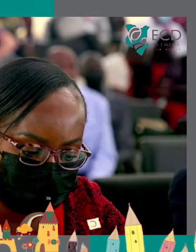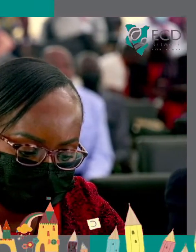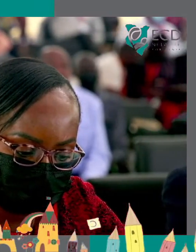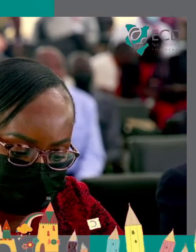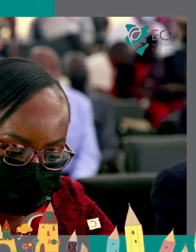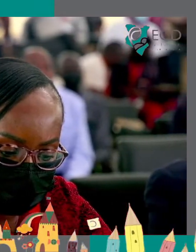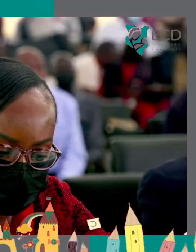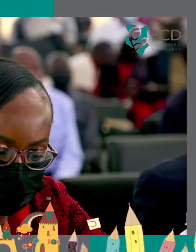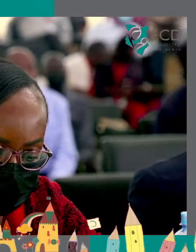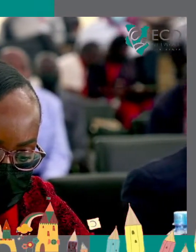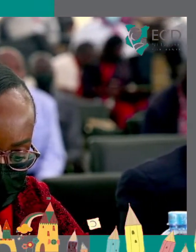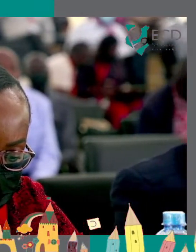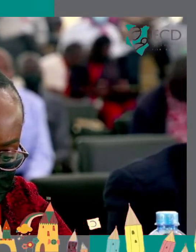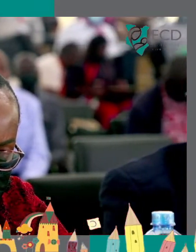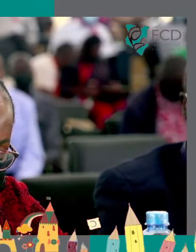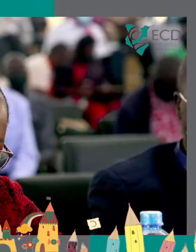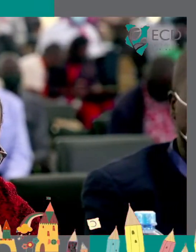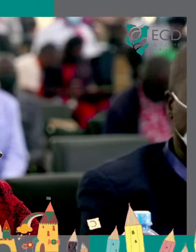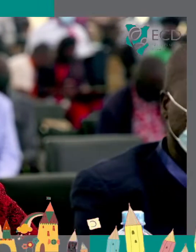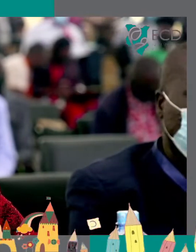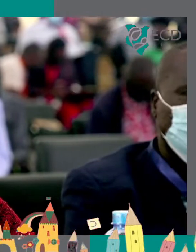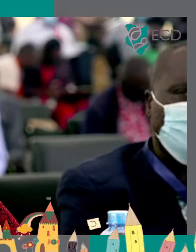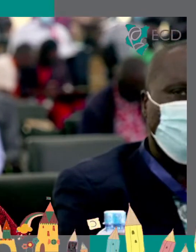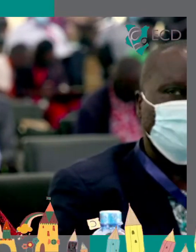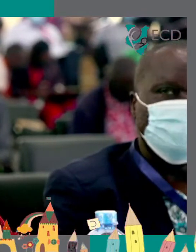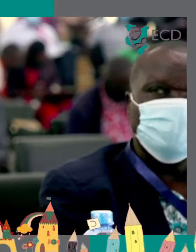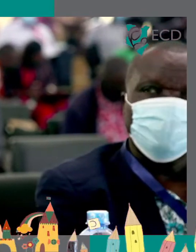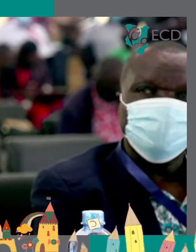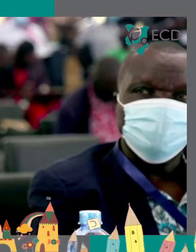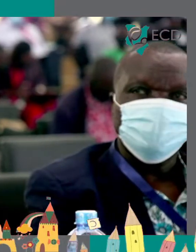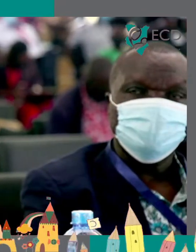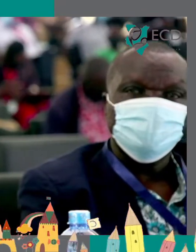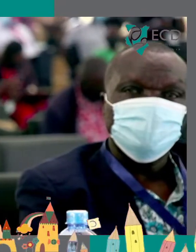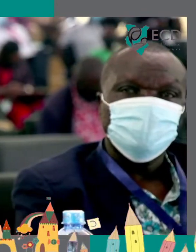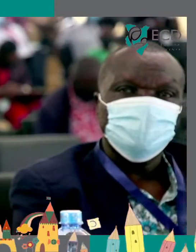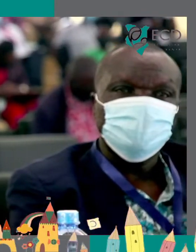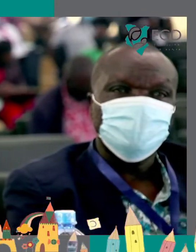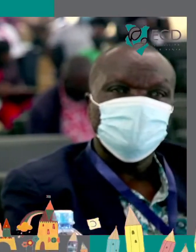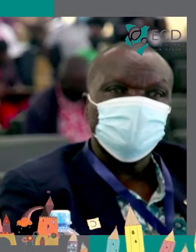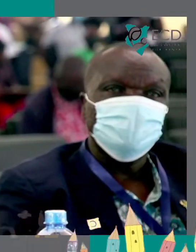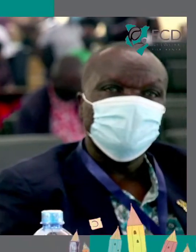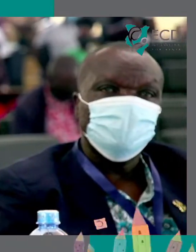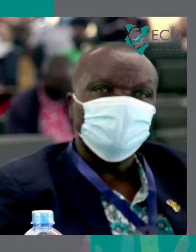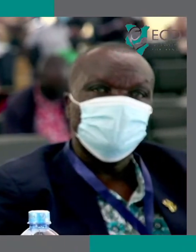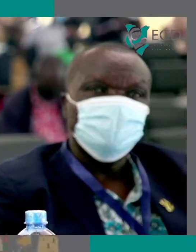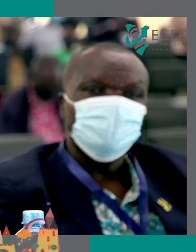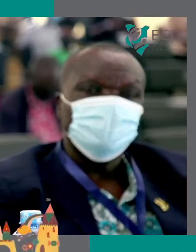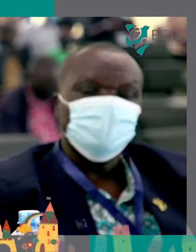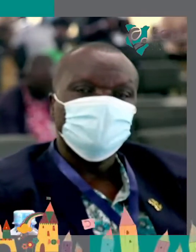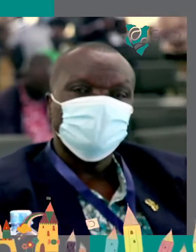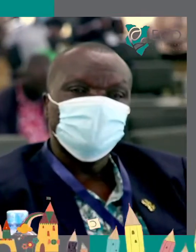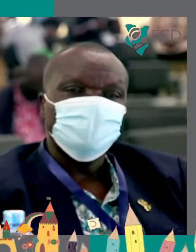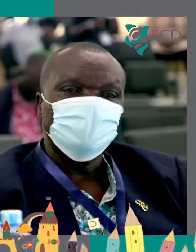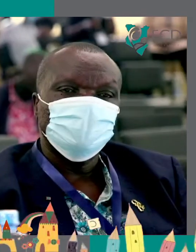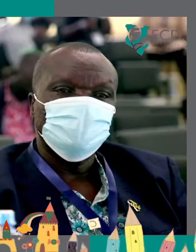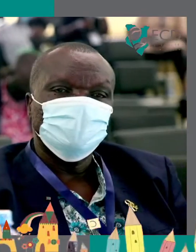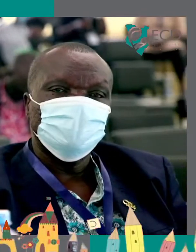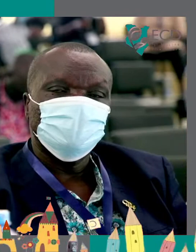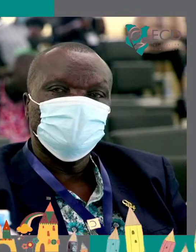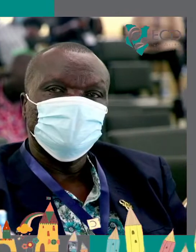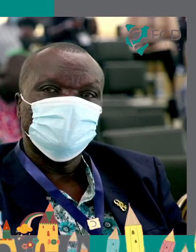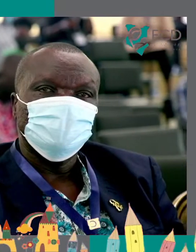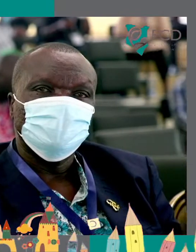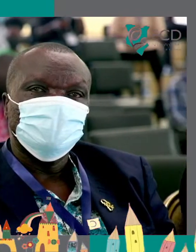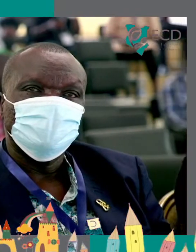sessions, make a number of play items for different ages of children, and have children interact with those play items, they had to change